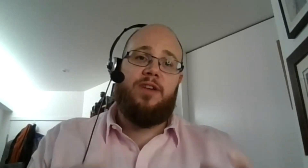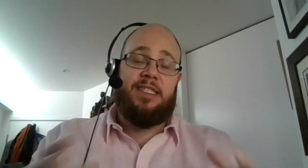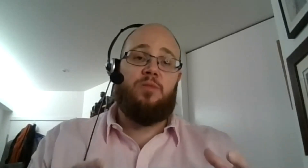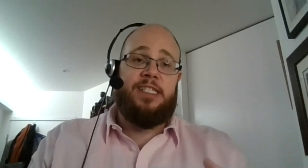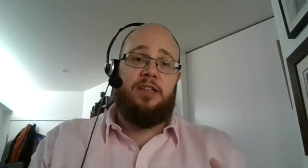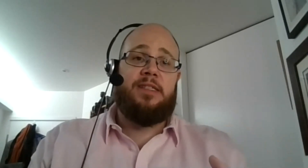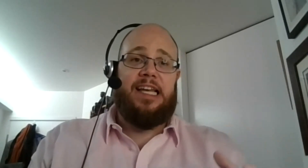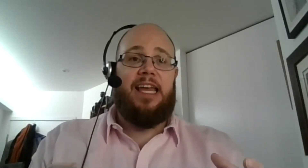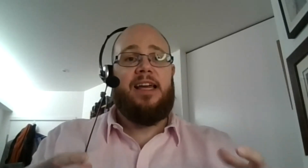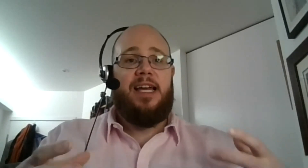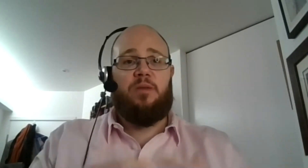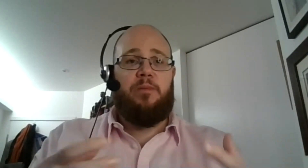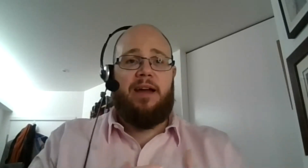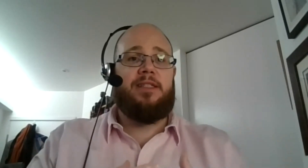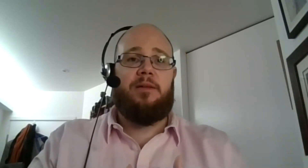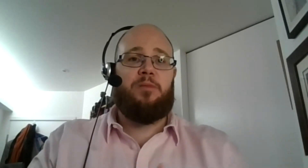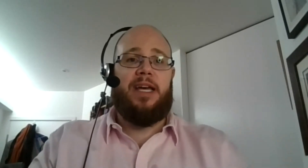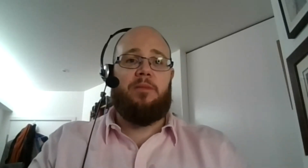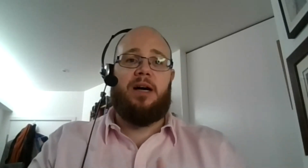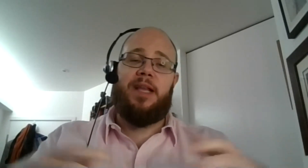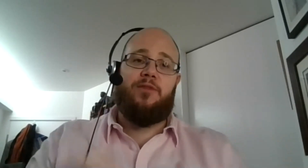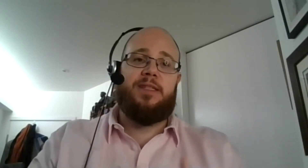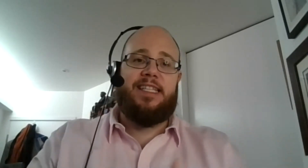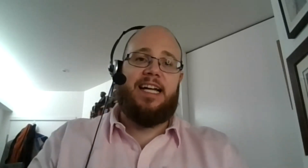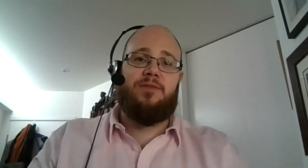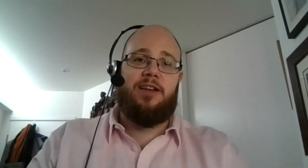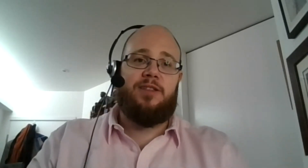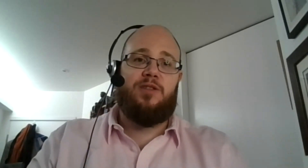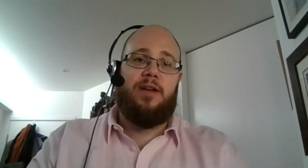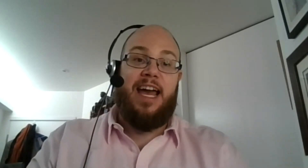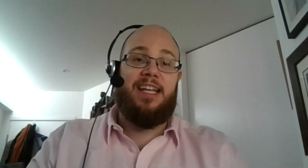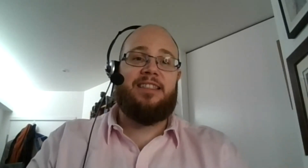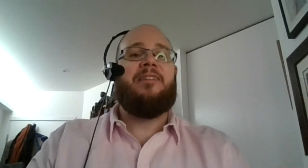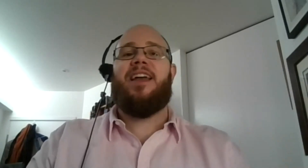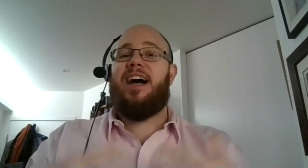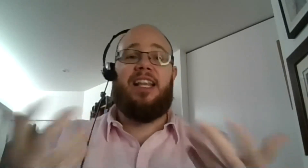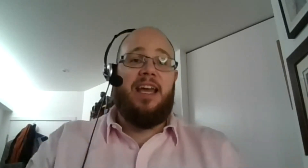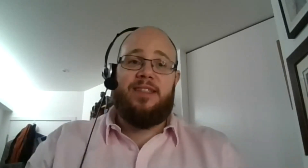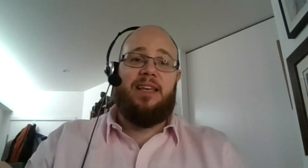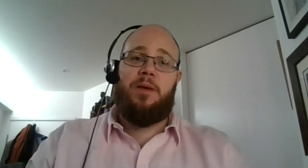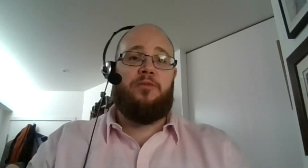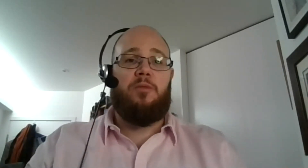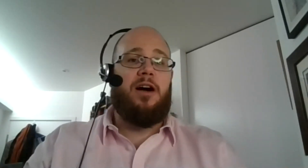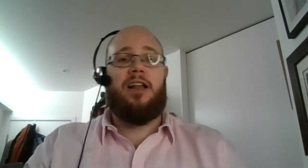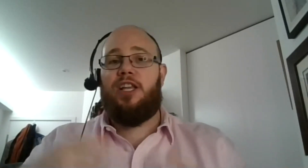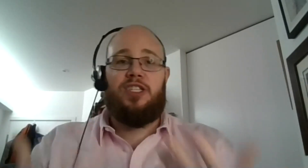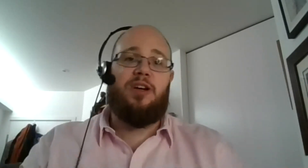risks we do see is when parents come to pick them up and everyone stands around at the school gates and you haven't seen people for a while and you stop and